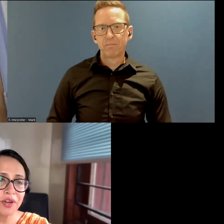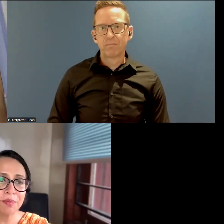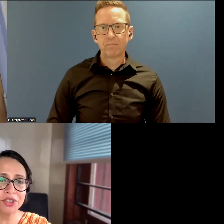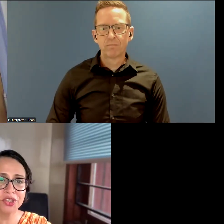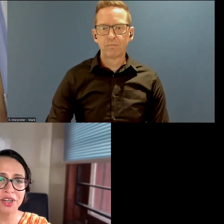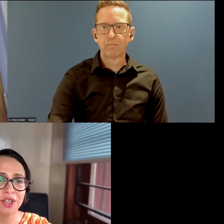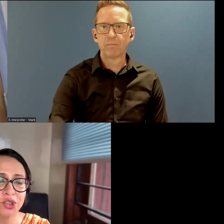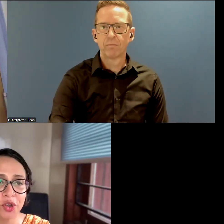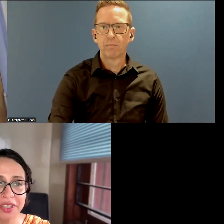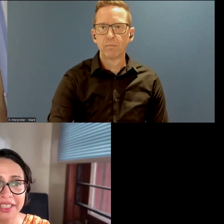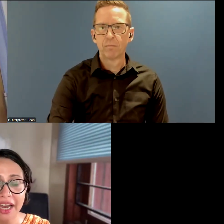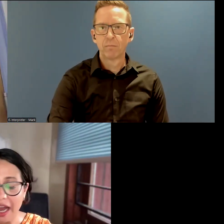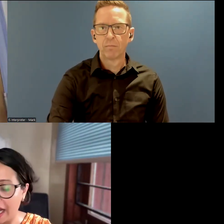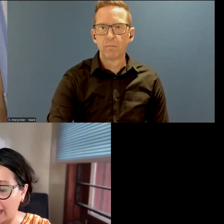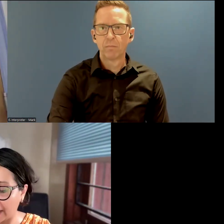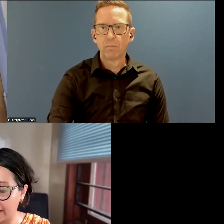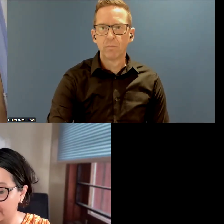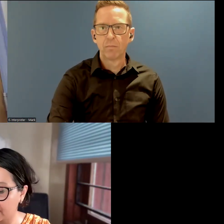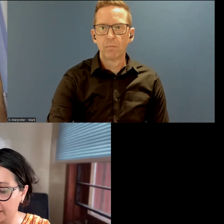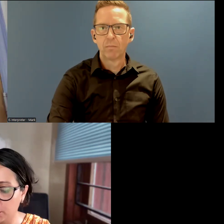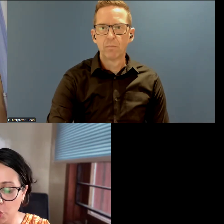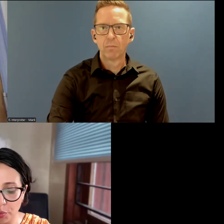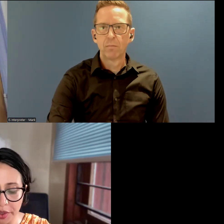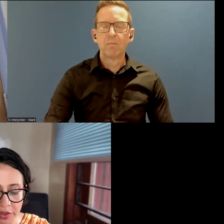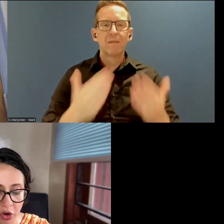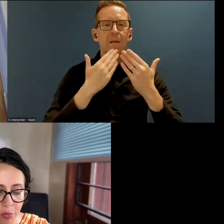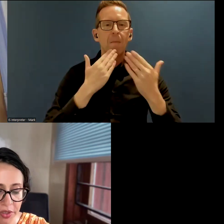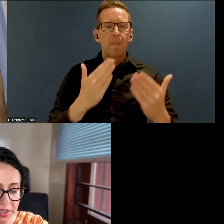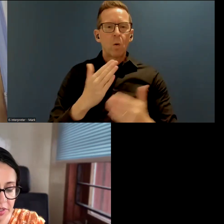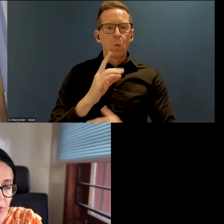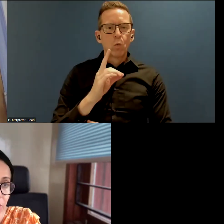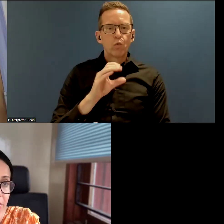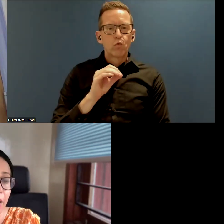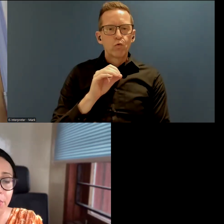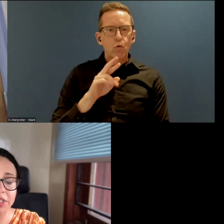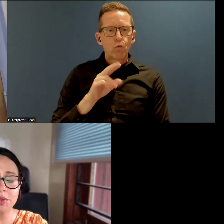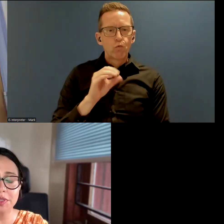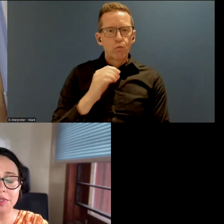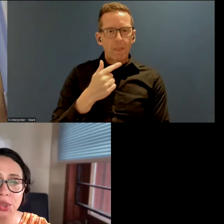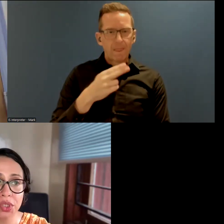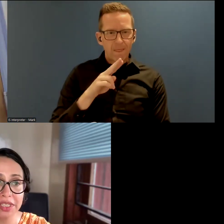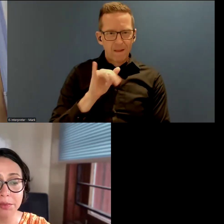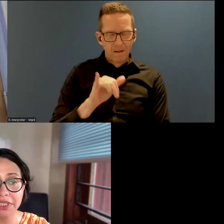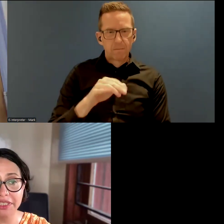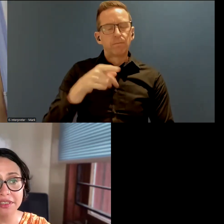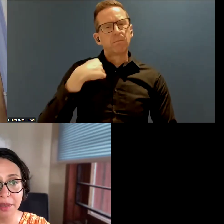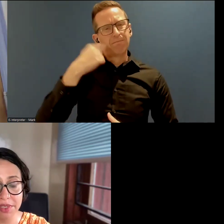Thank you very much, Dorothy. I think that the movement of persons with psychosocial disabilities